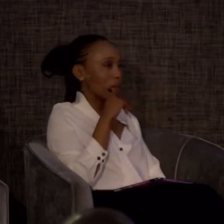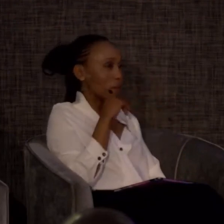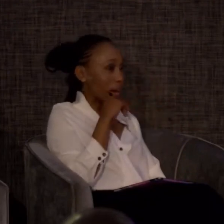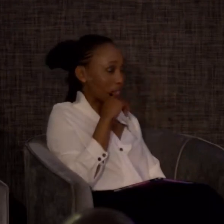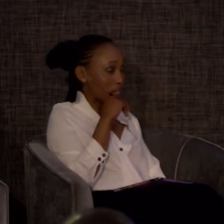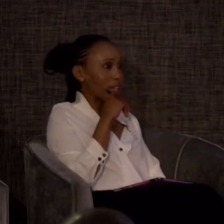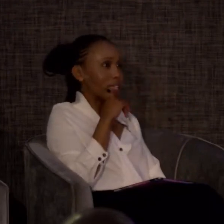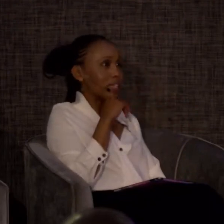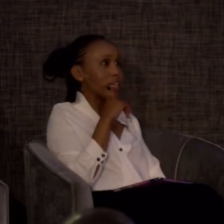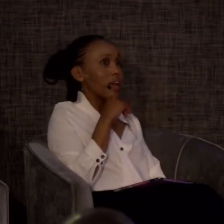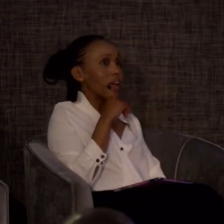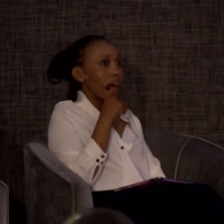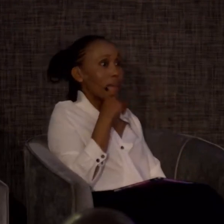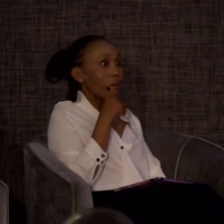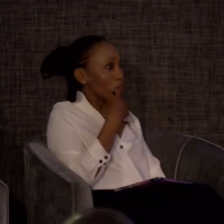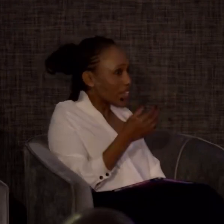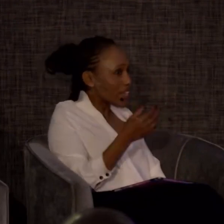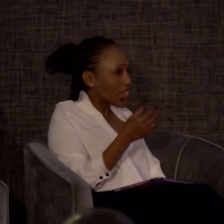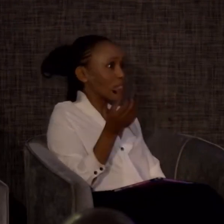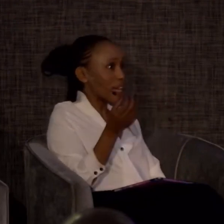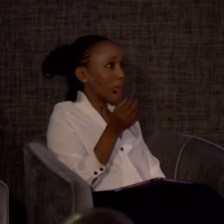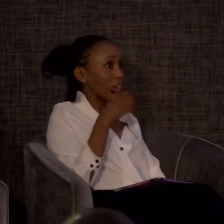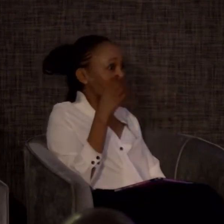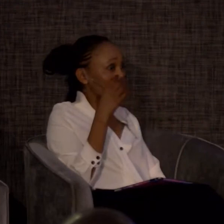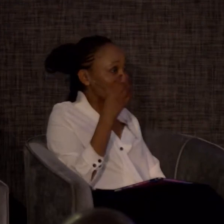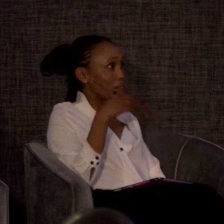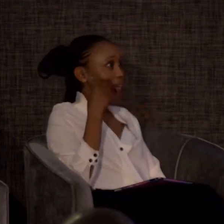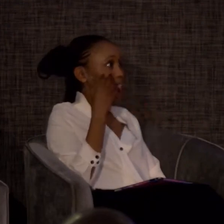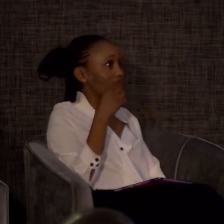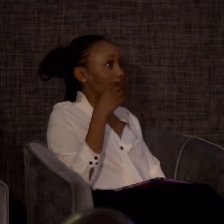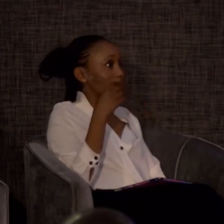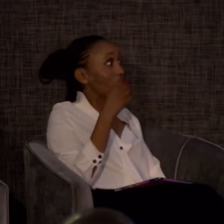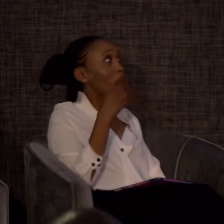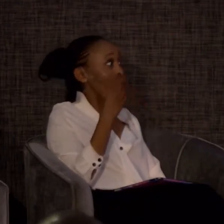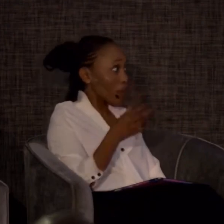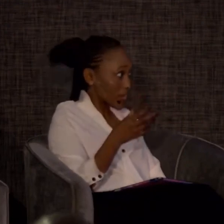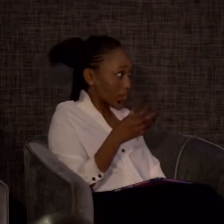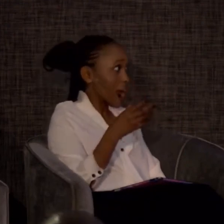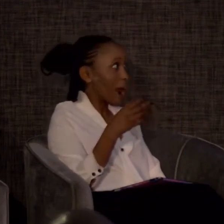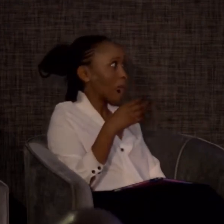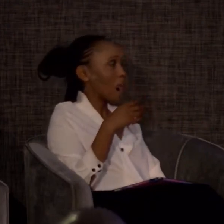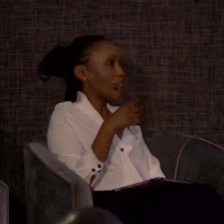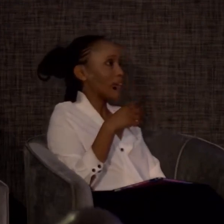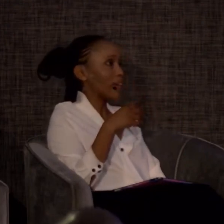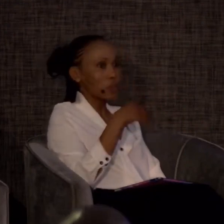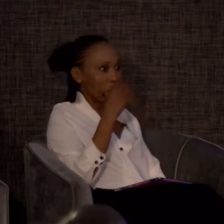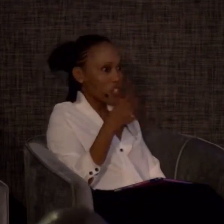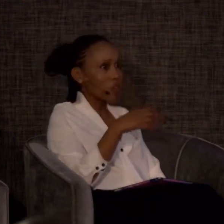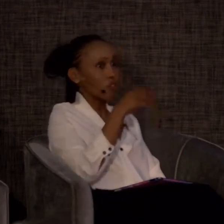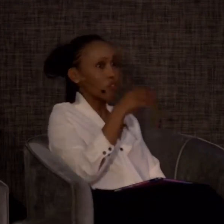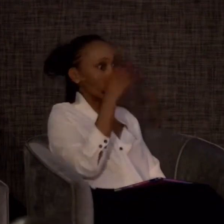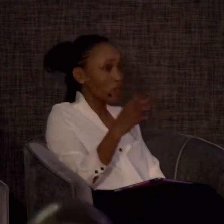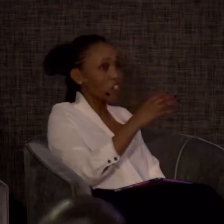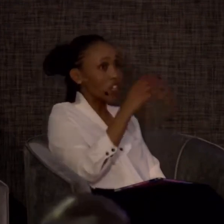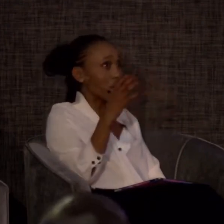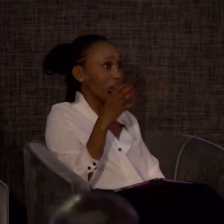we've articulated. Of course, time will tell, but I do think that there's a lot more focus on that, especially also